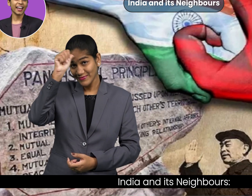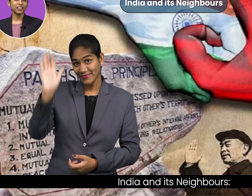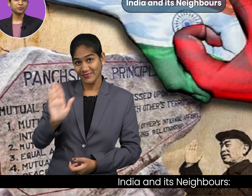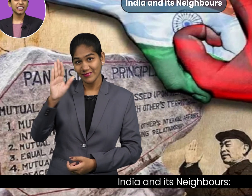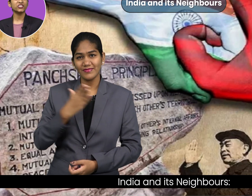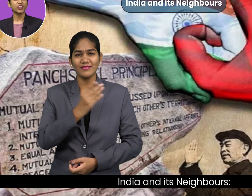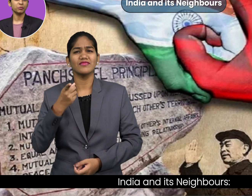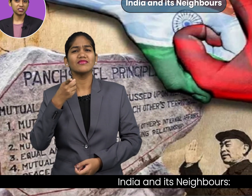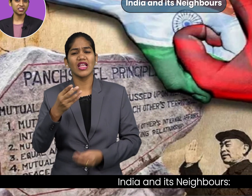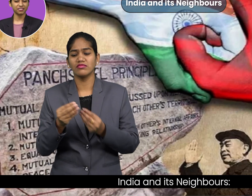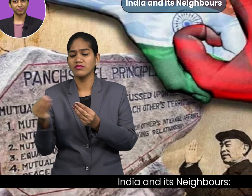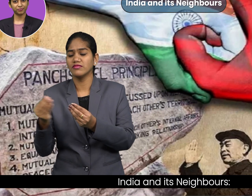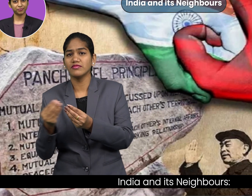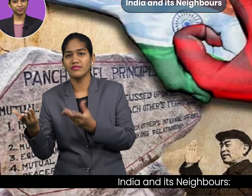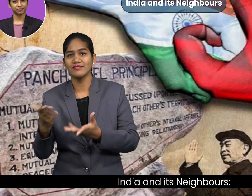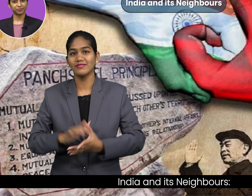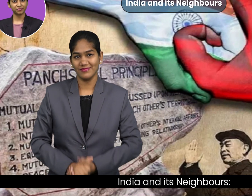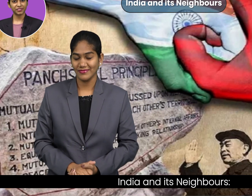India and its neighbors.